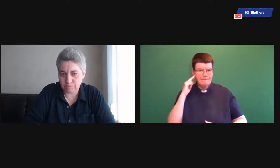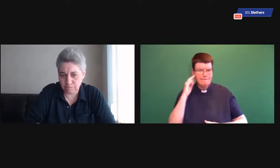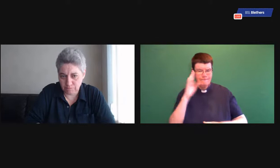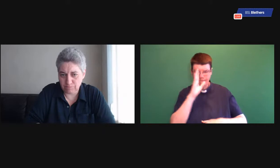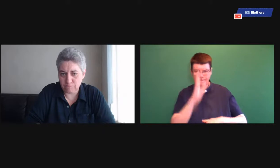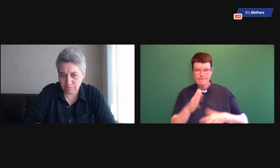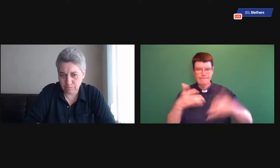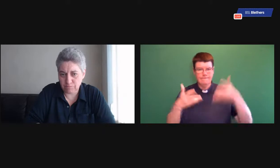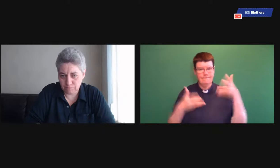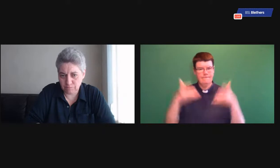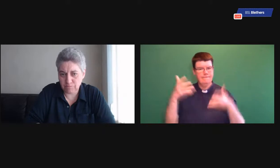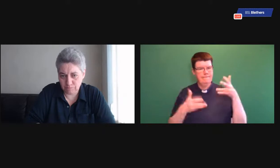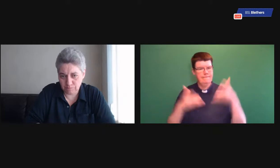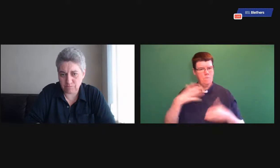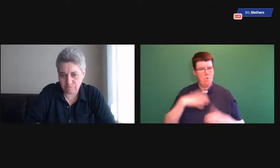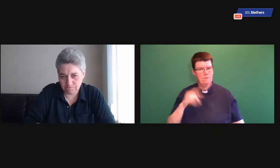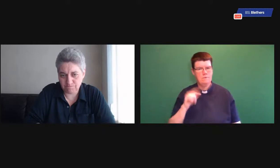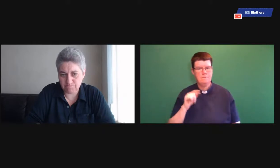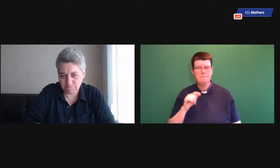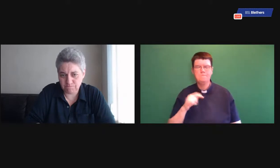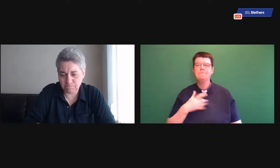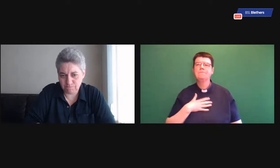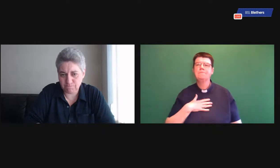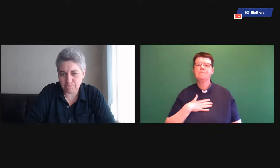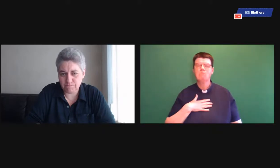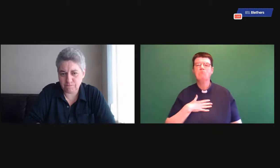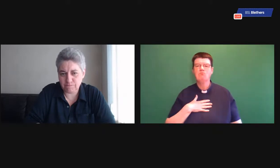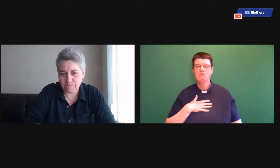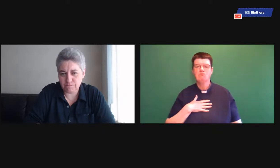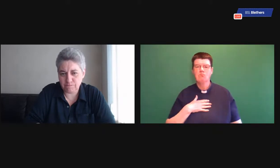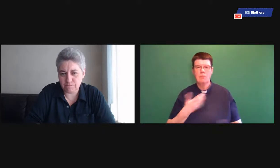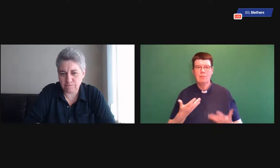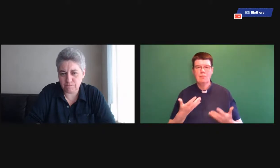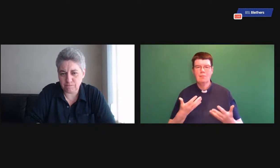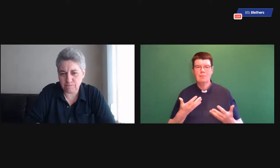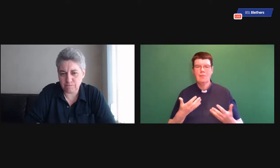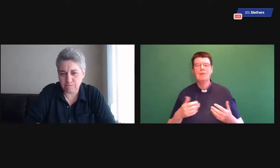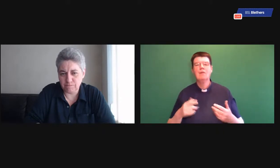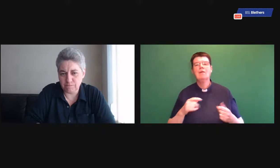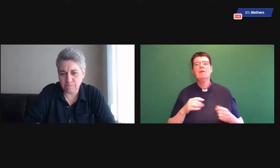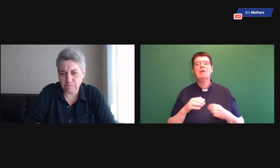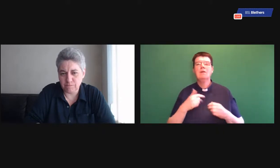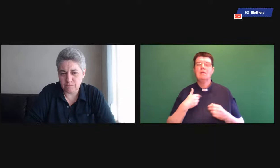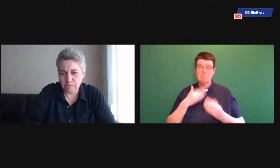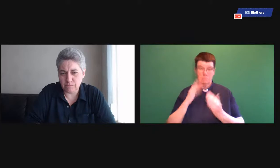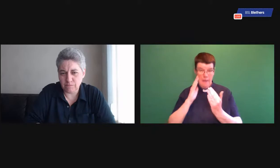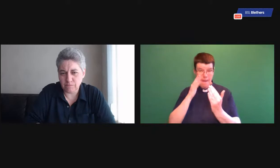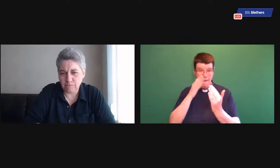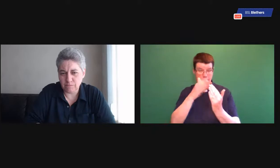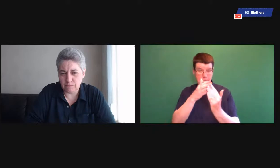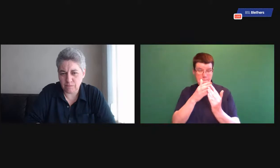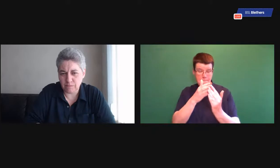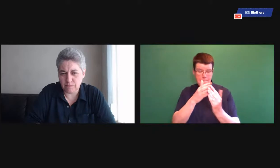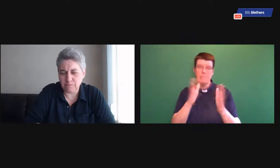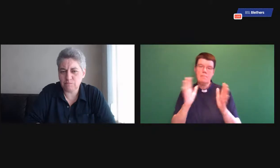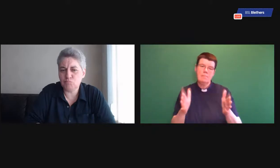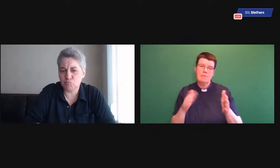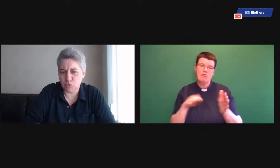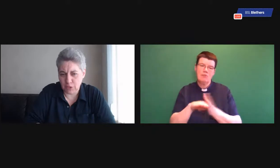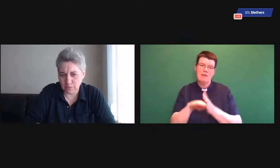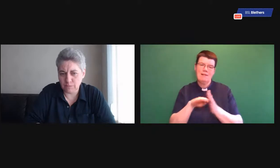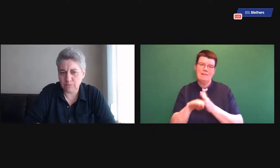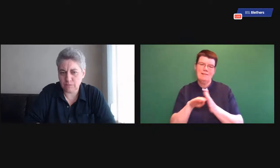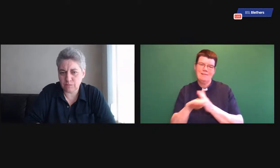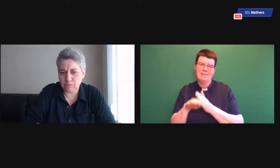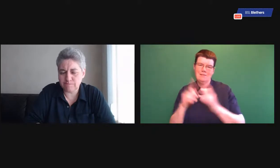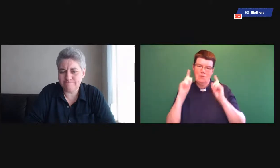But I really wanted to see someone there up front signing naturally, and I thought I could do that. So that